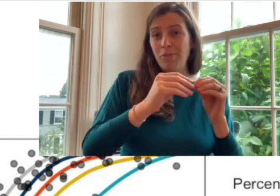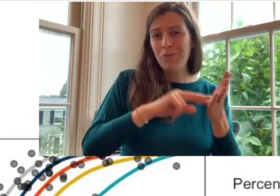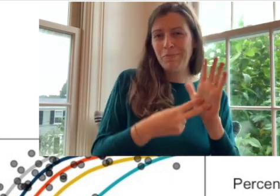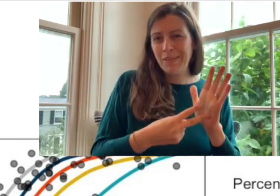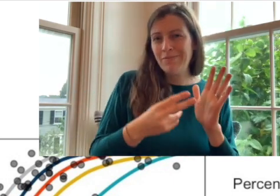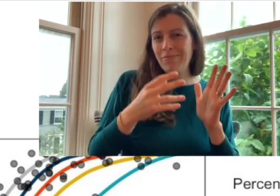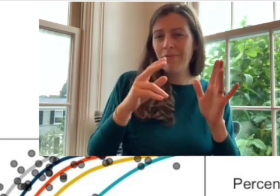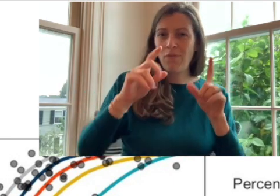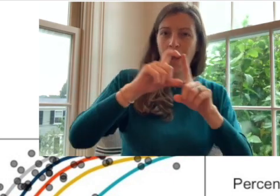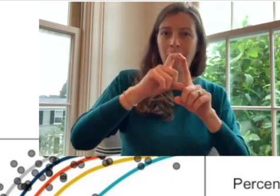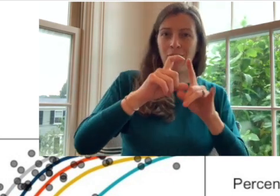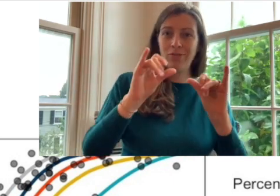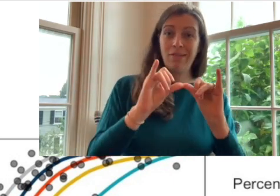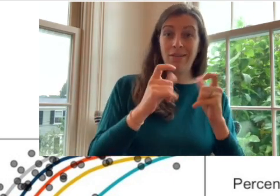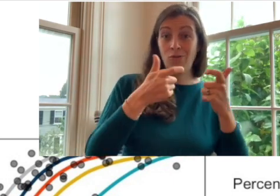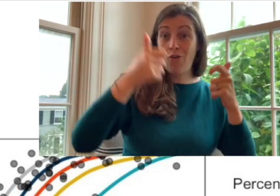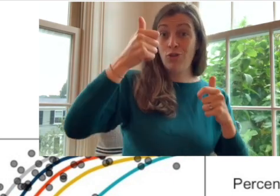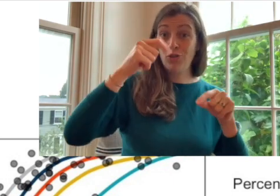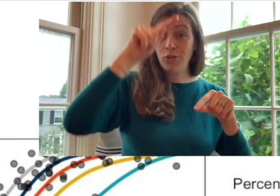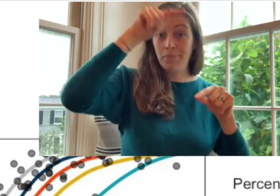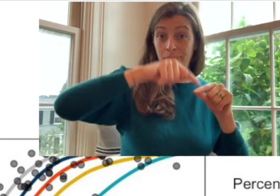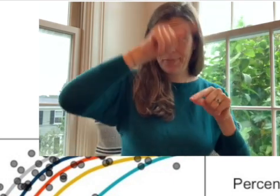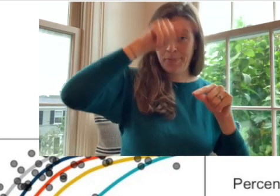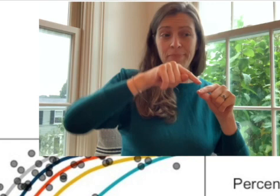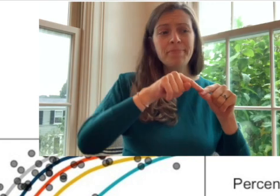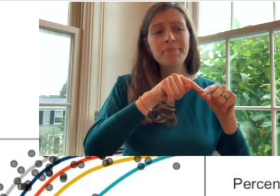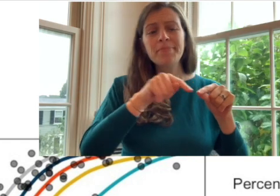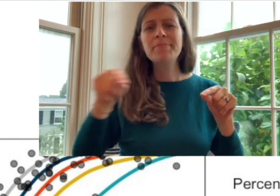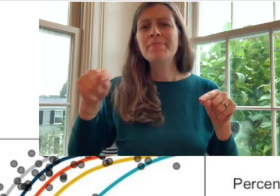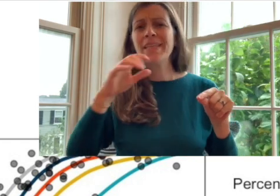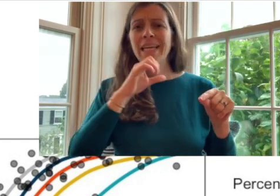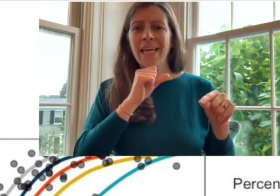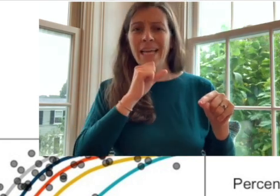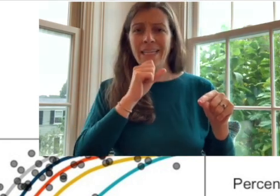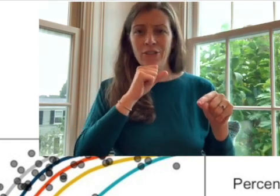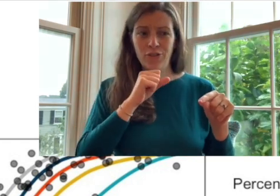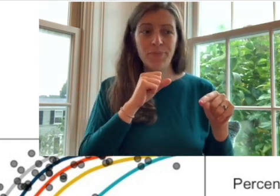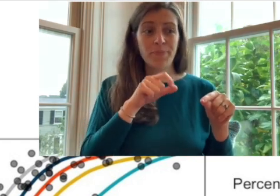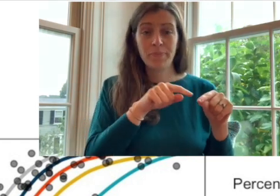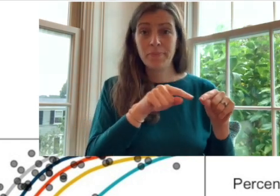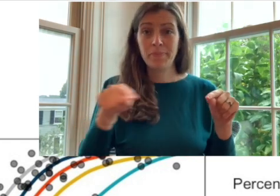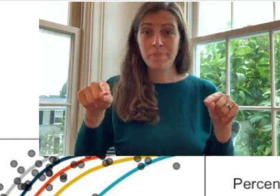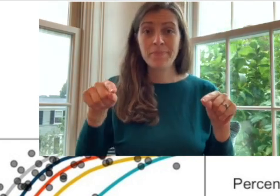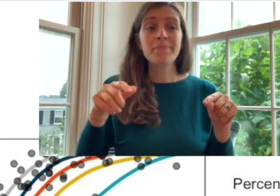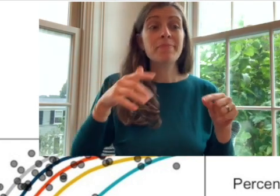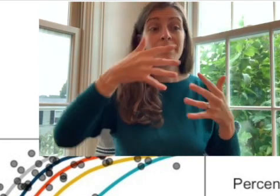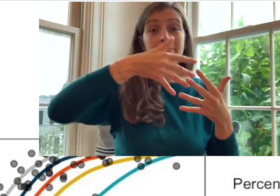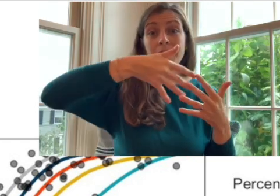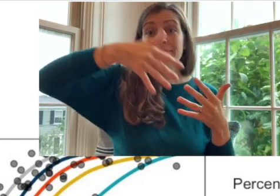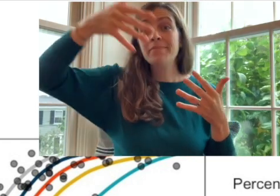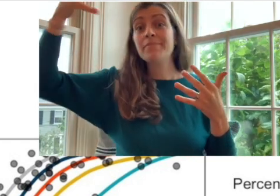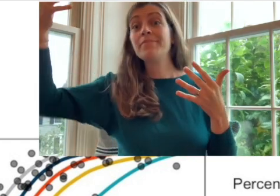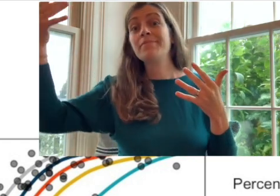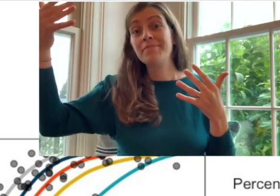knows, so a higher value is a larger vocabulary size, and on the x-axis you can see